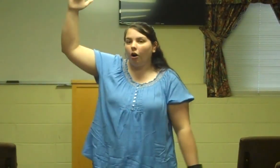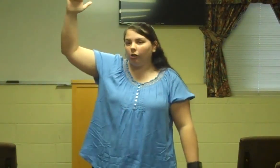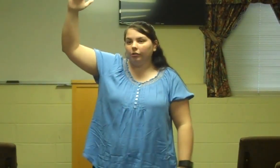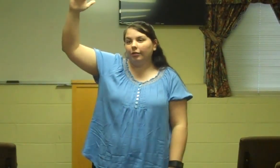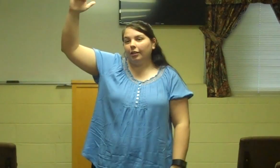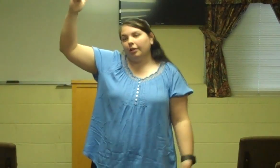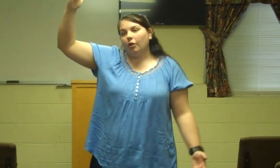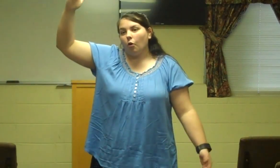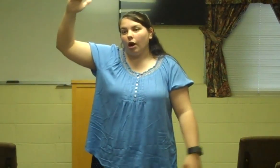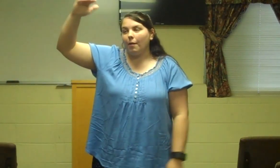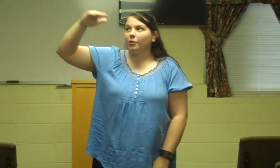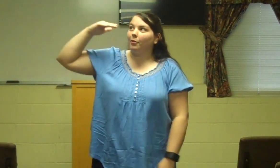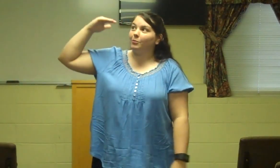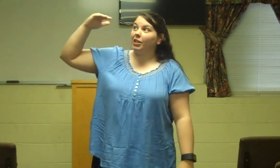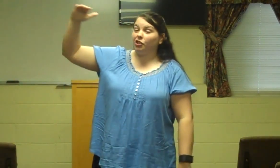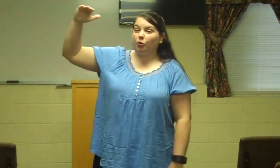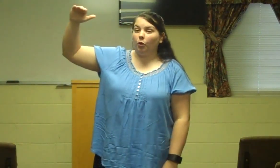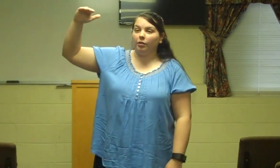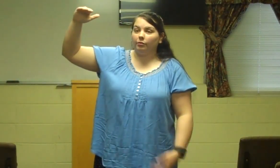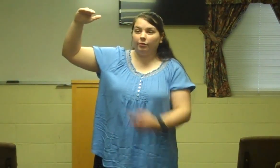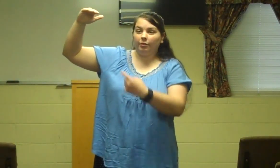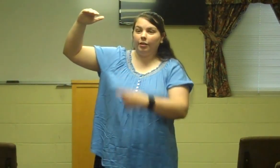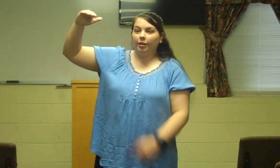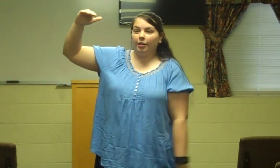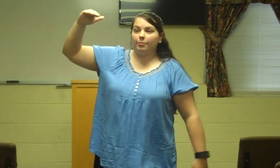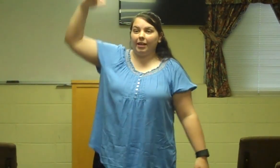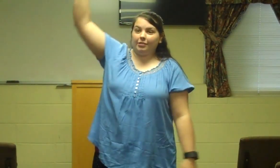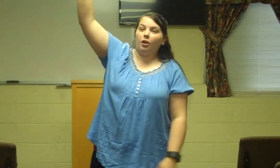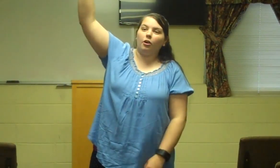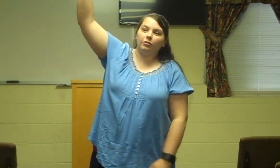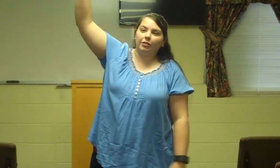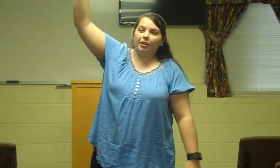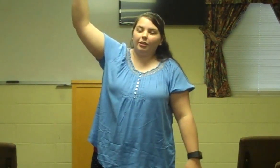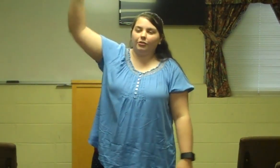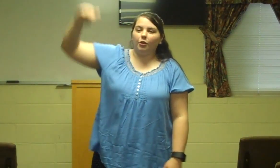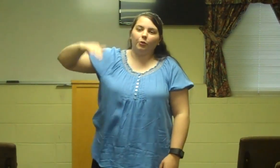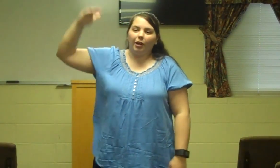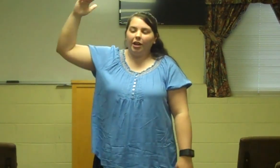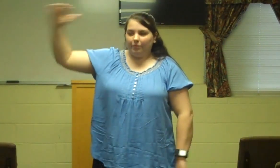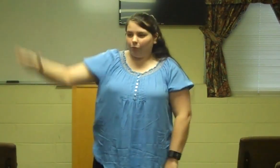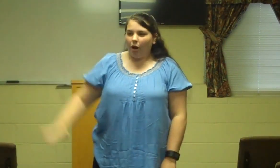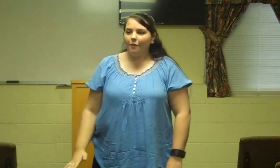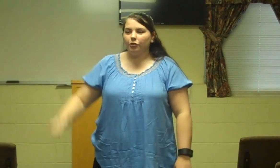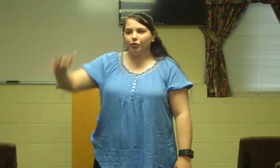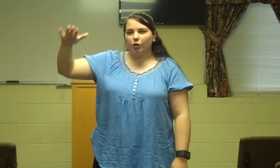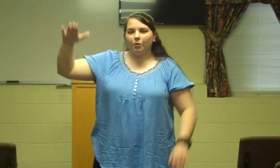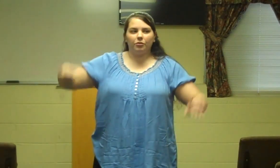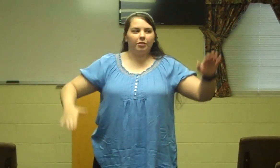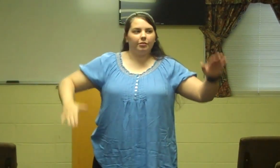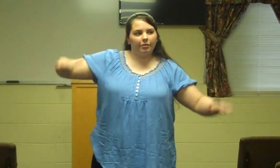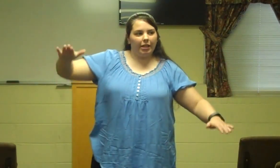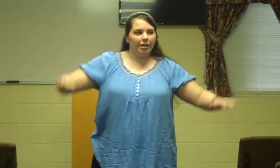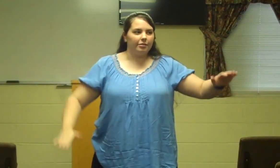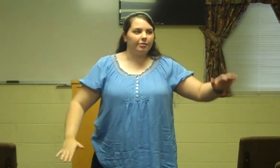tall. Or I might be talking about somebody that's short and somebody that's tall. So wherever your short person